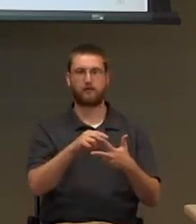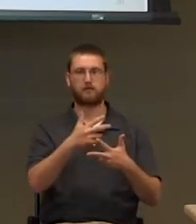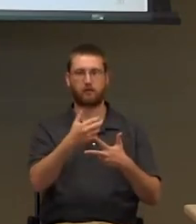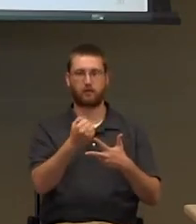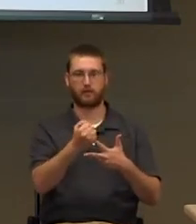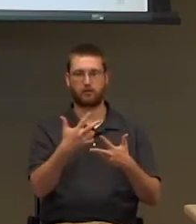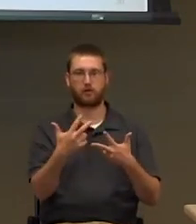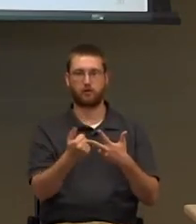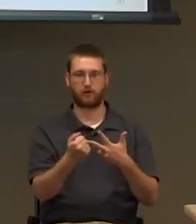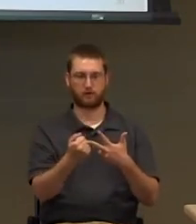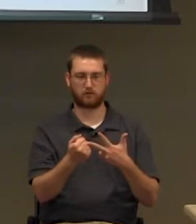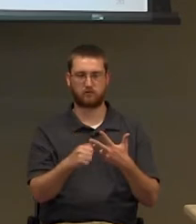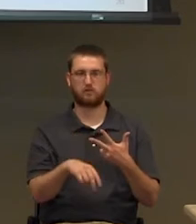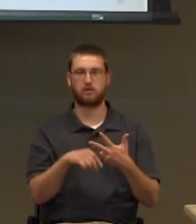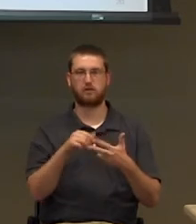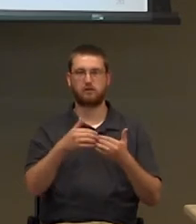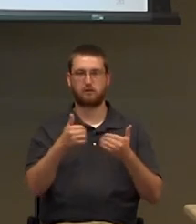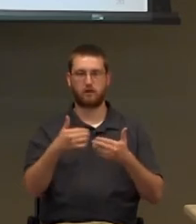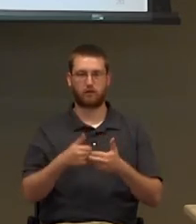the